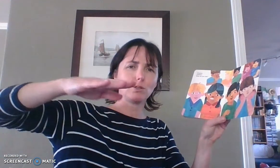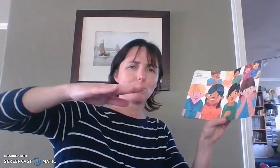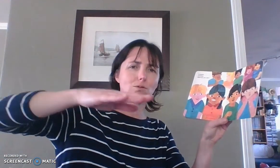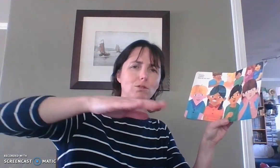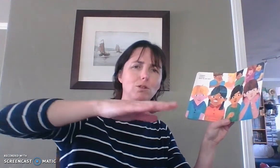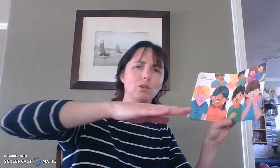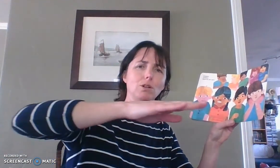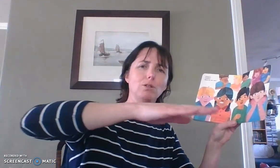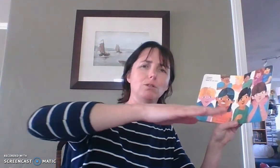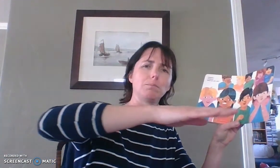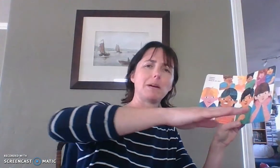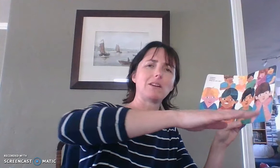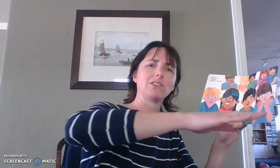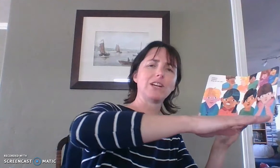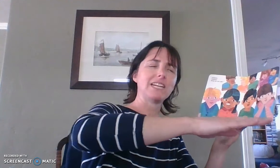go pat on their heads.